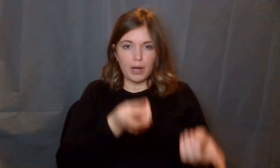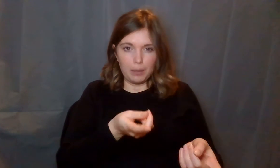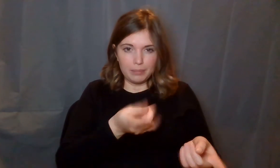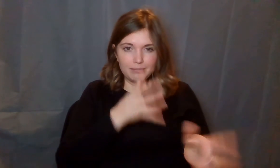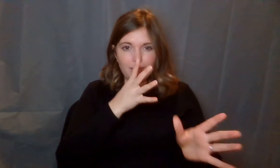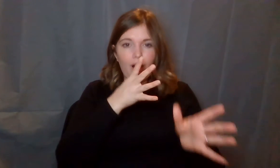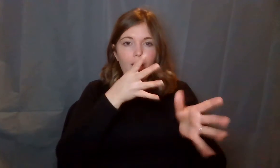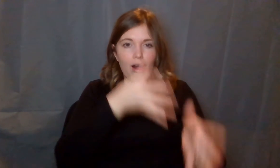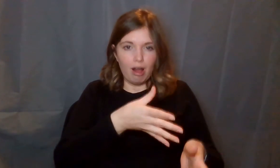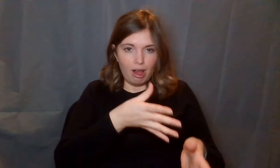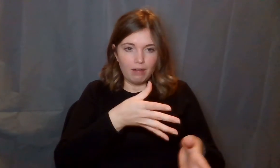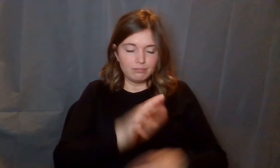it up.